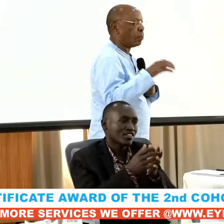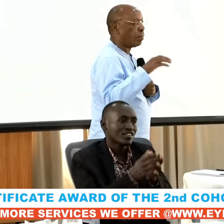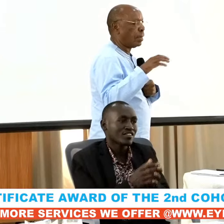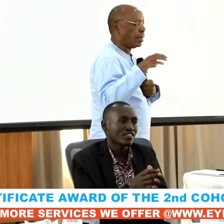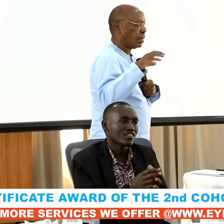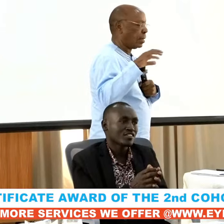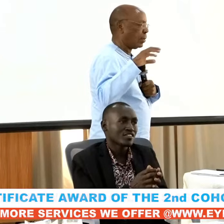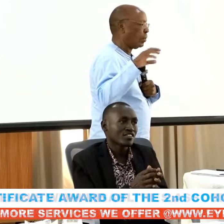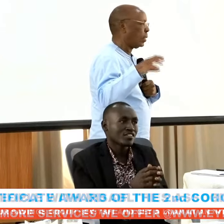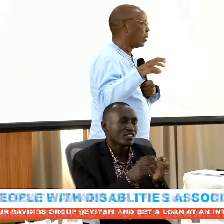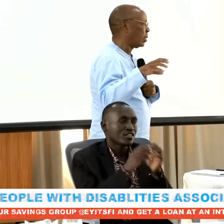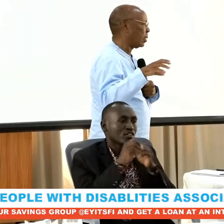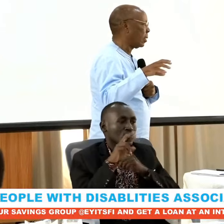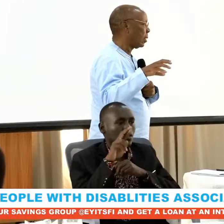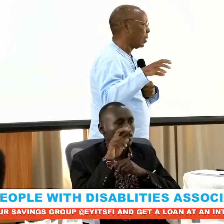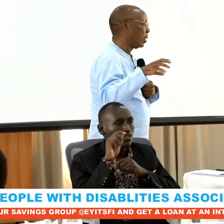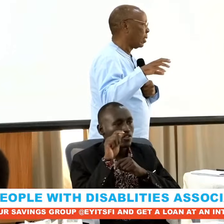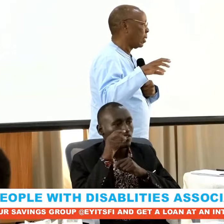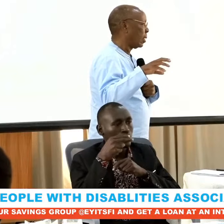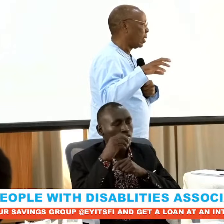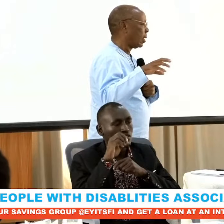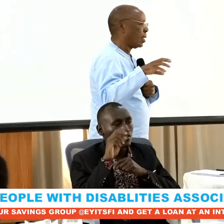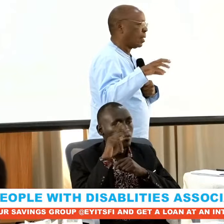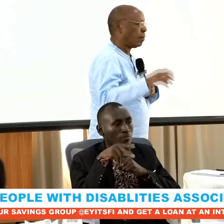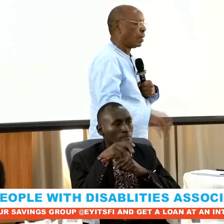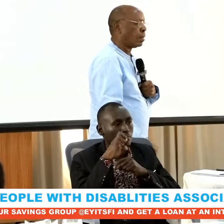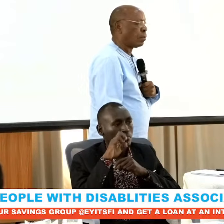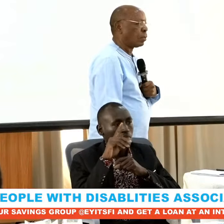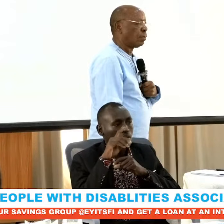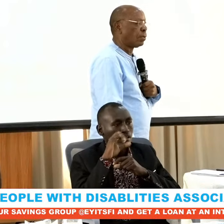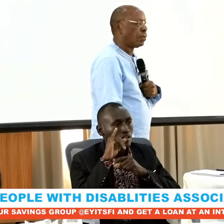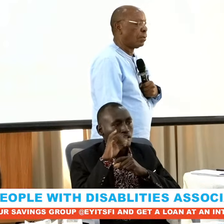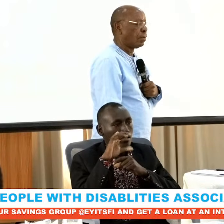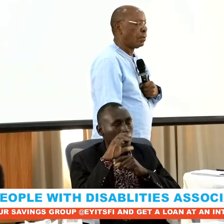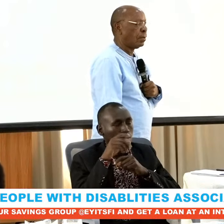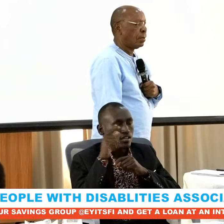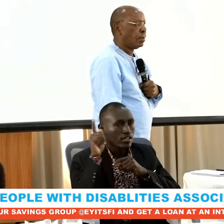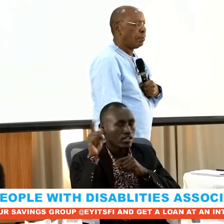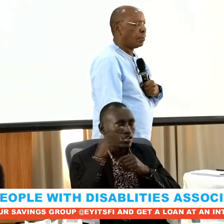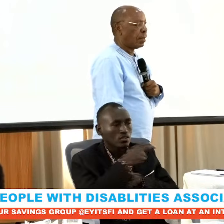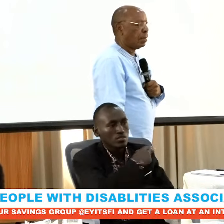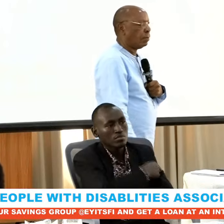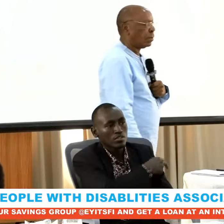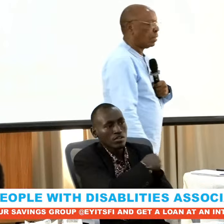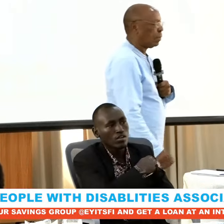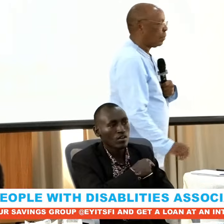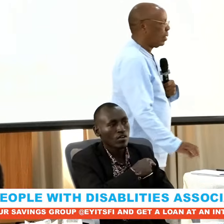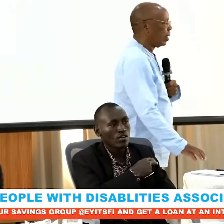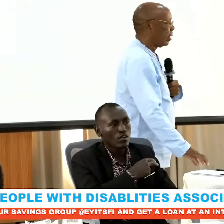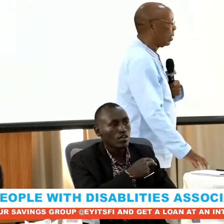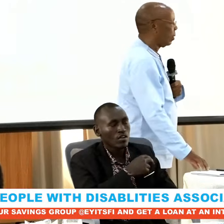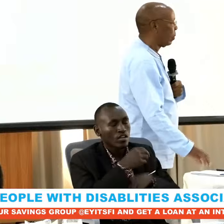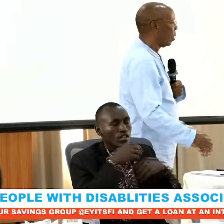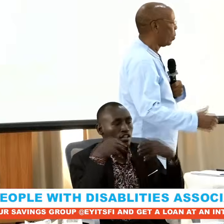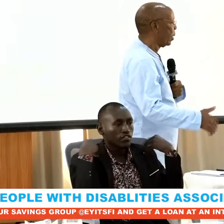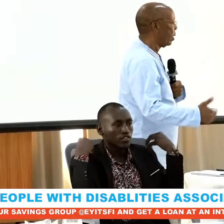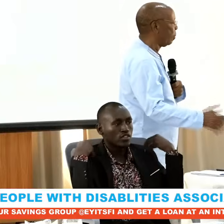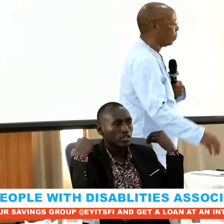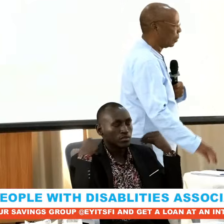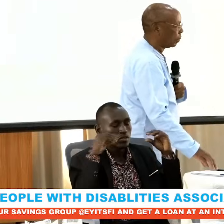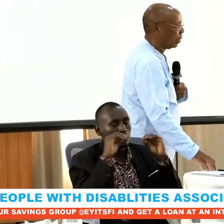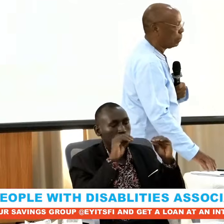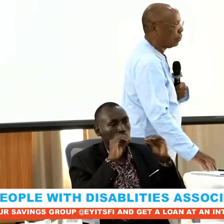an orthopedic unit at the regional hospital and physiotherapy training, we are